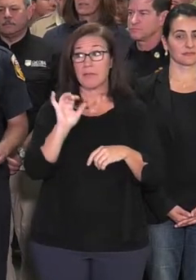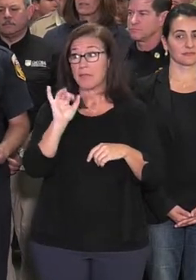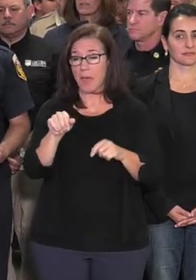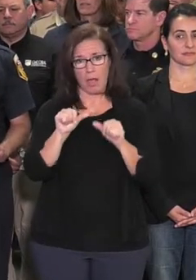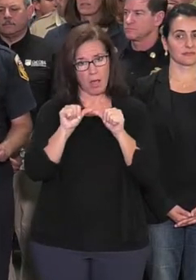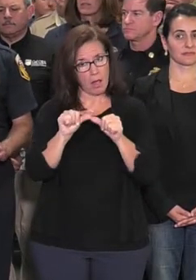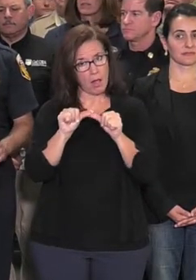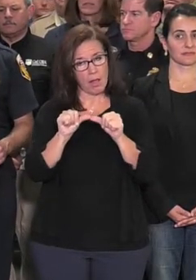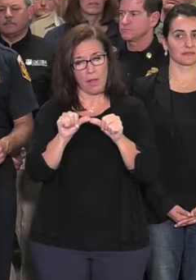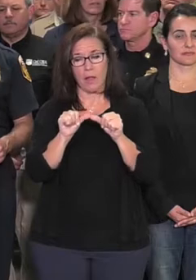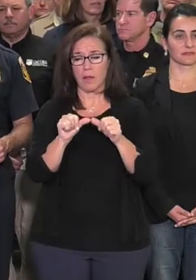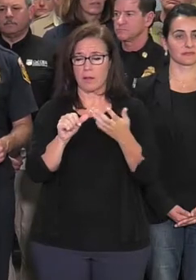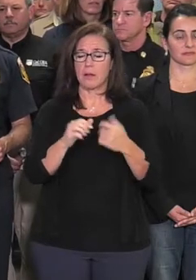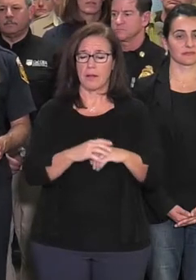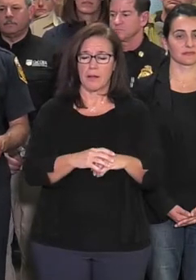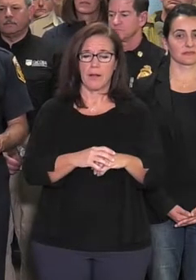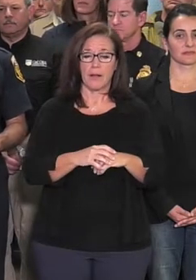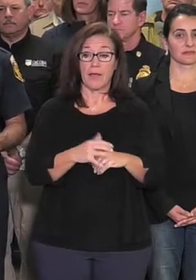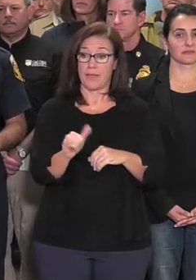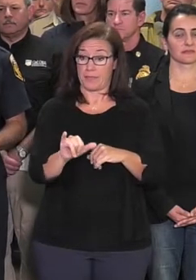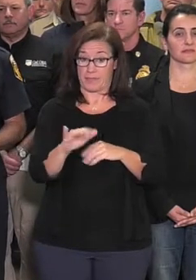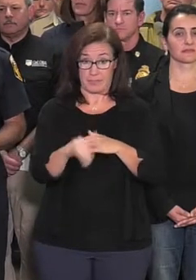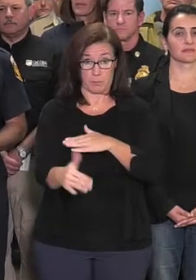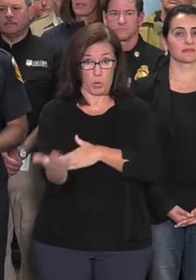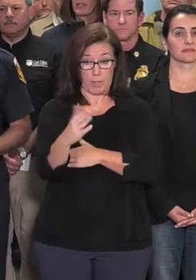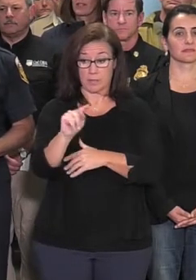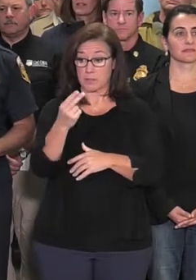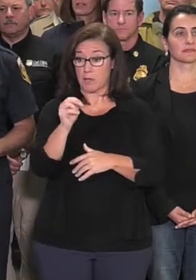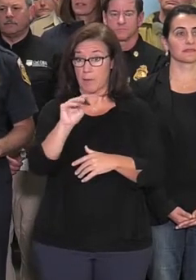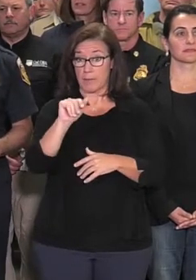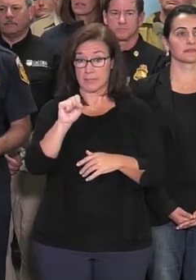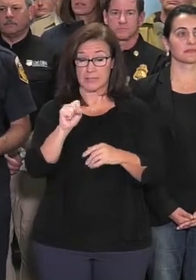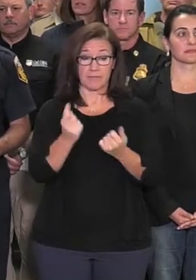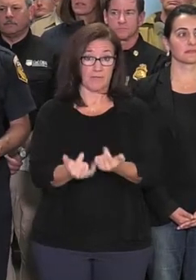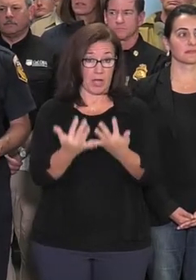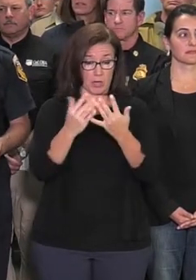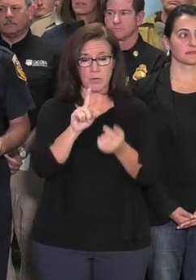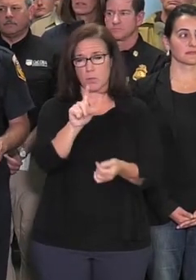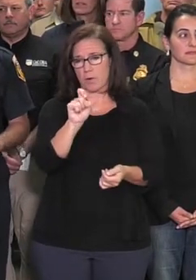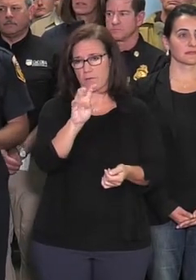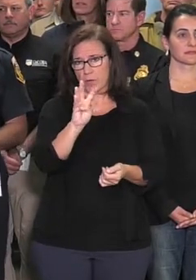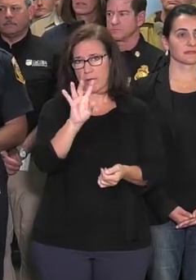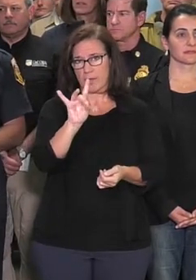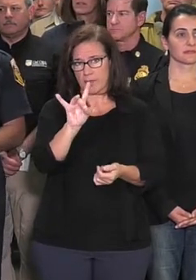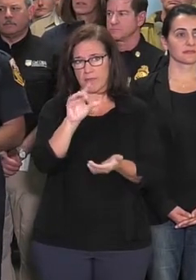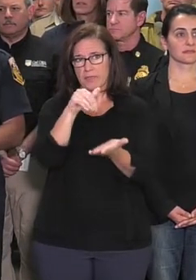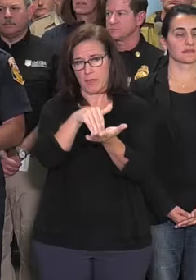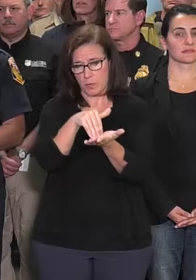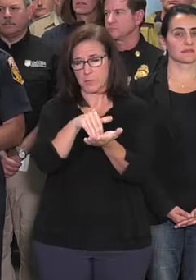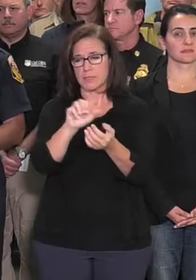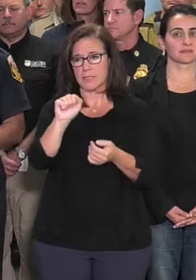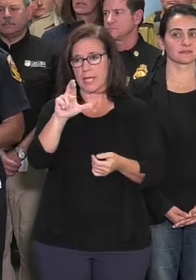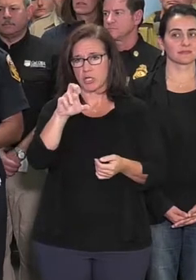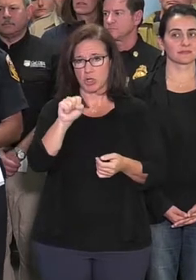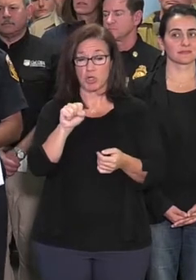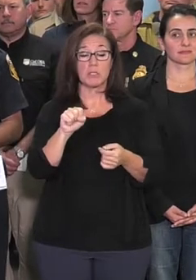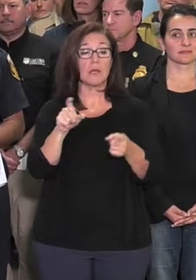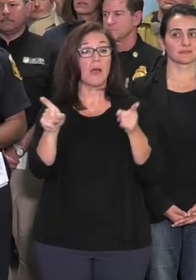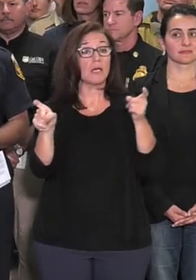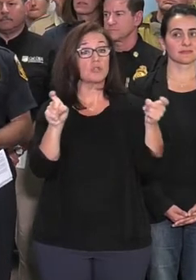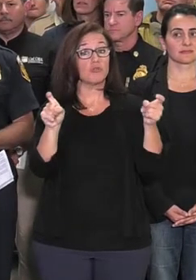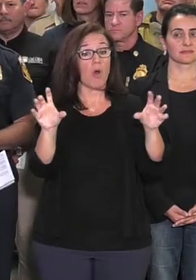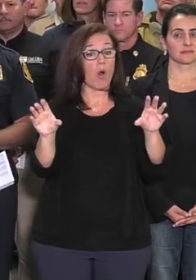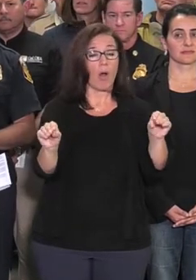large fire. As of this morning, the Thomas Fire is 148,000 acres and 15% contained. And we